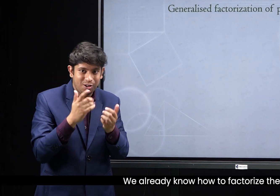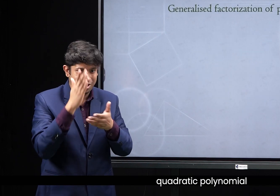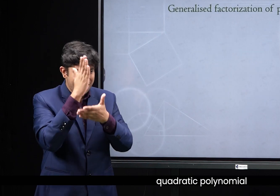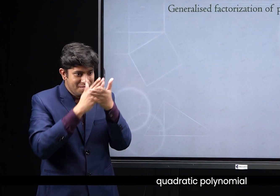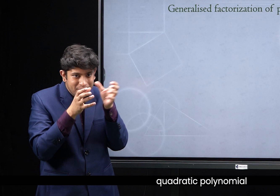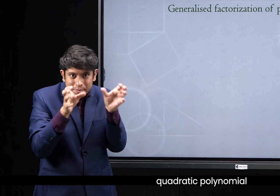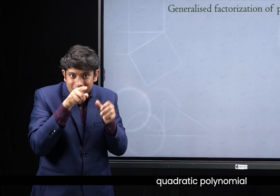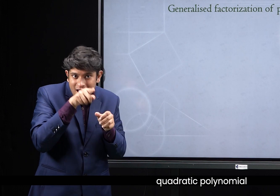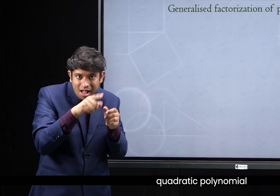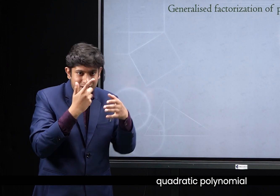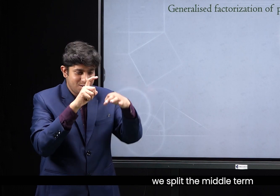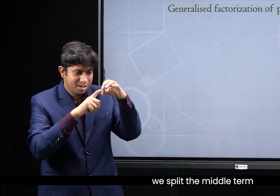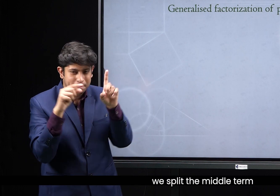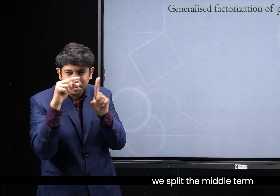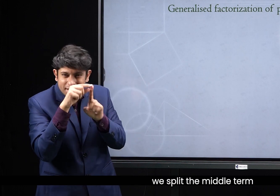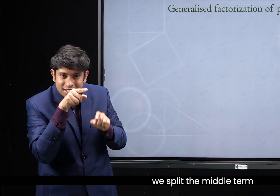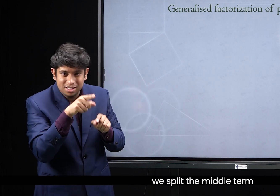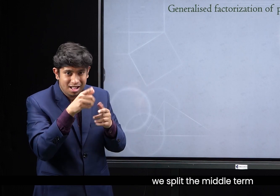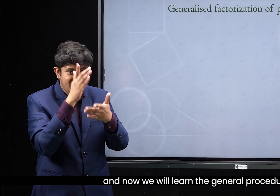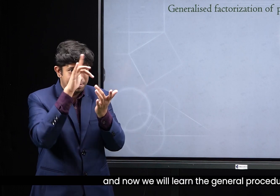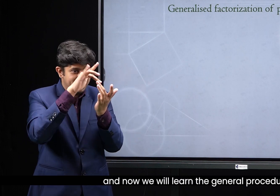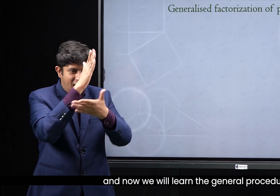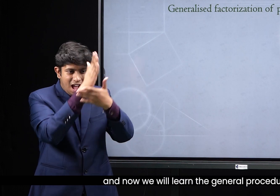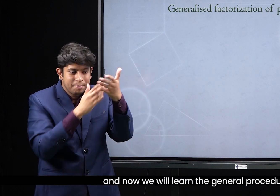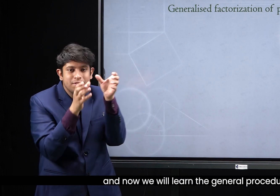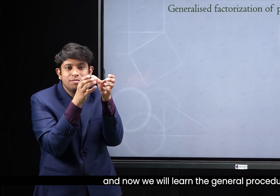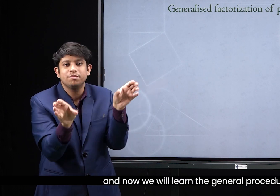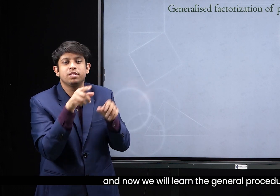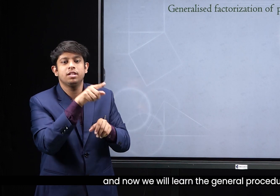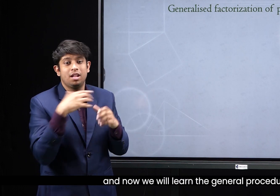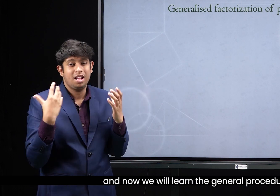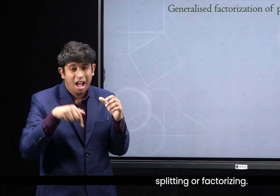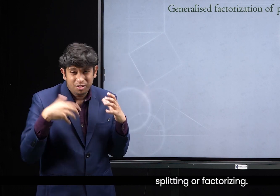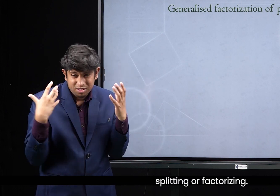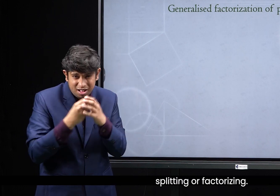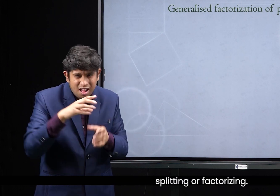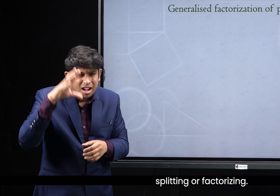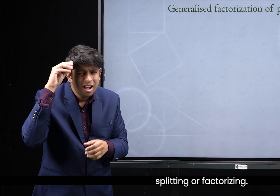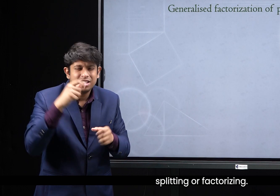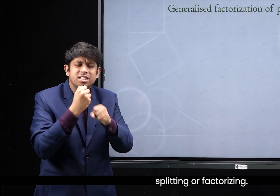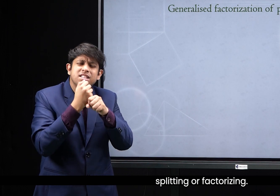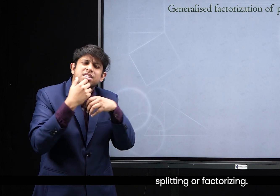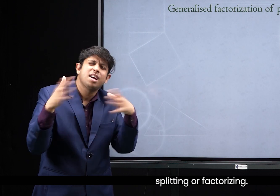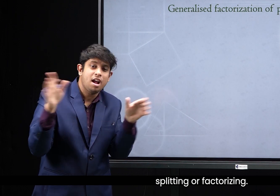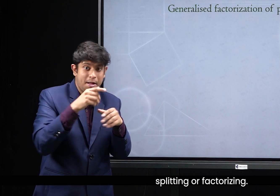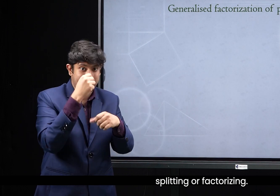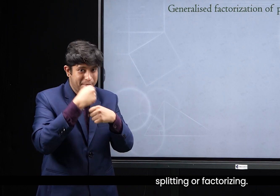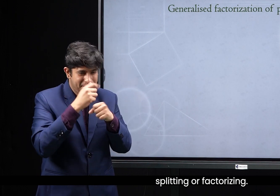quadratic polynomial. We split the middle term and now we will learn the general procedure of splitting or factorizing.